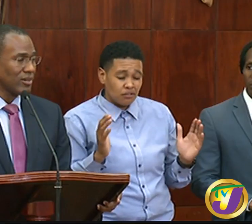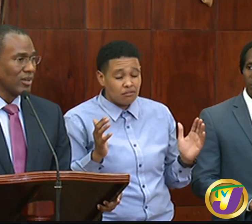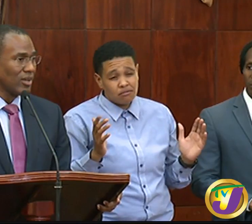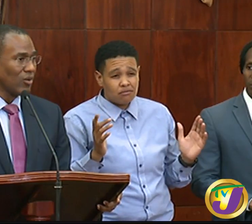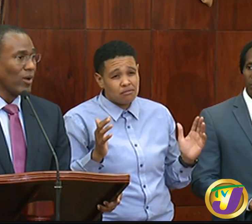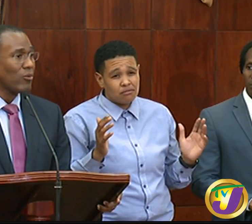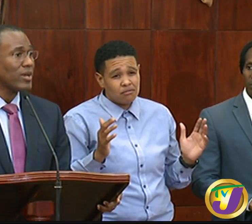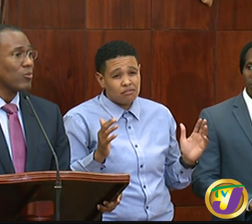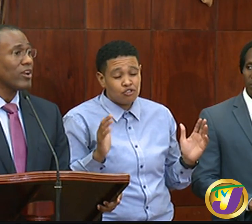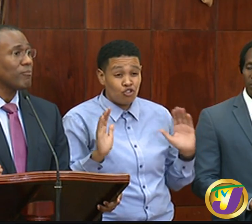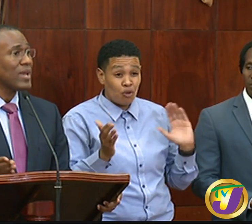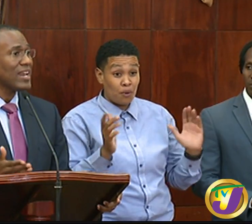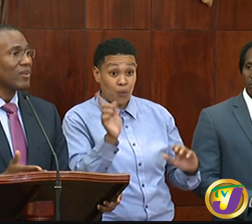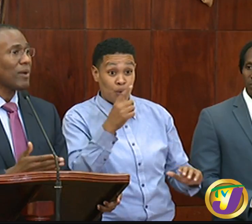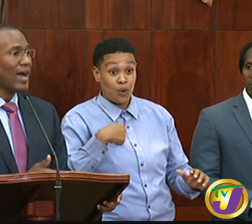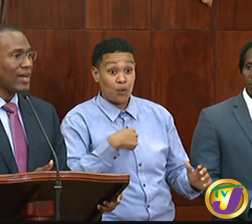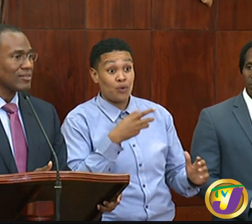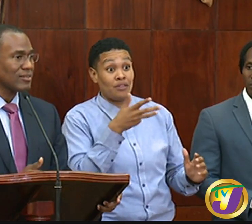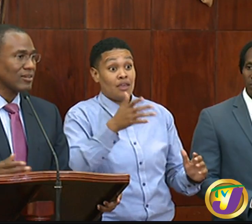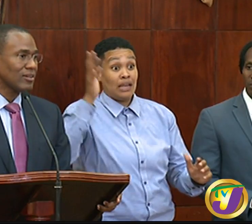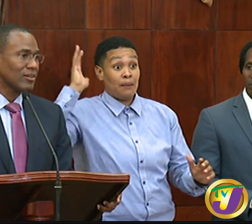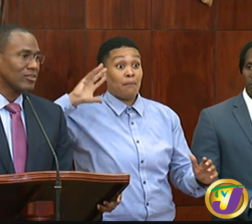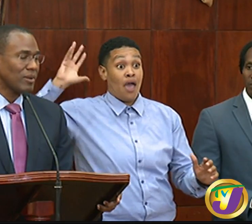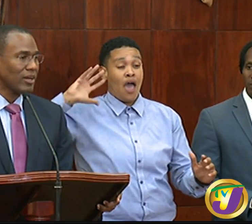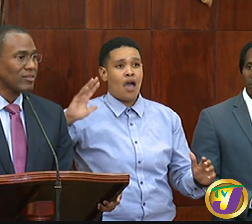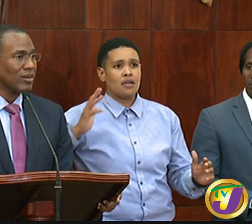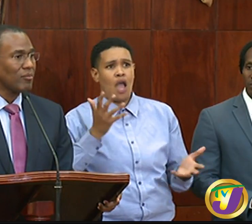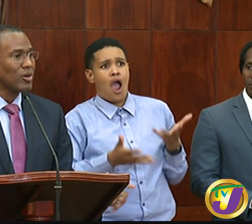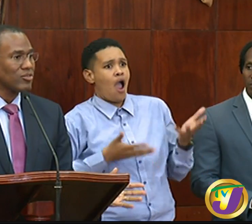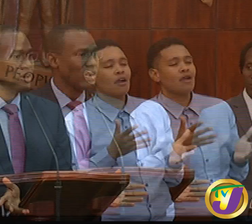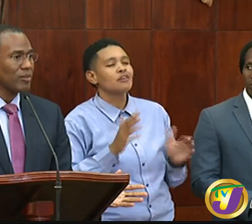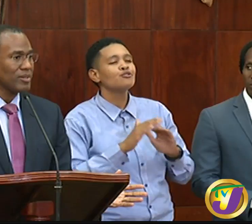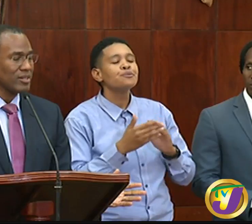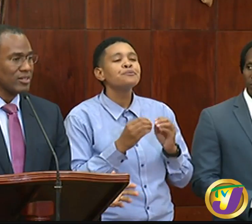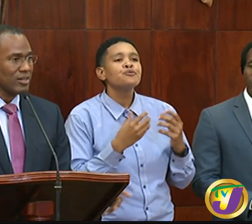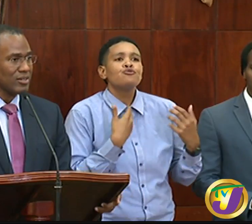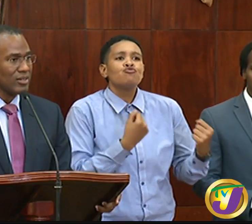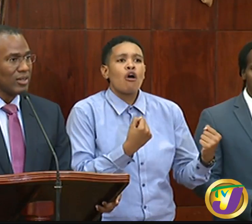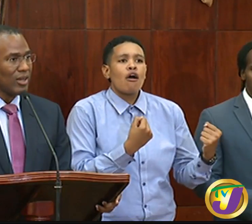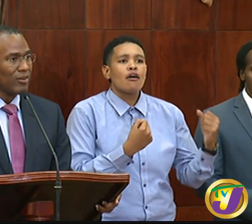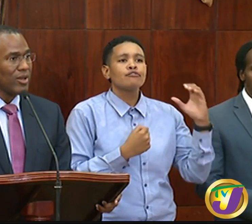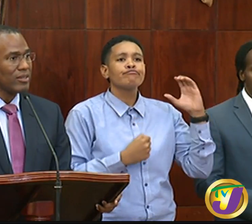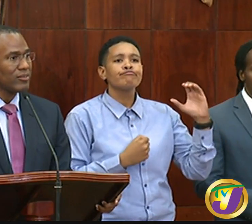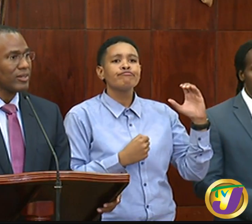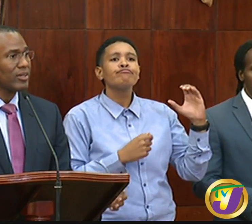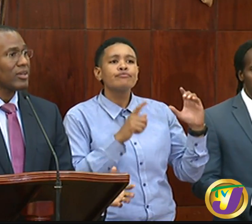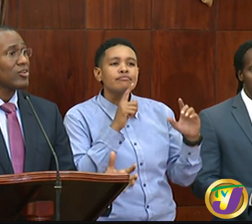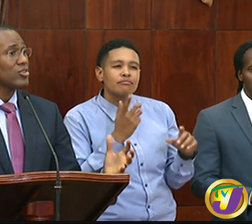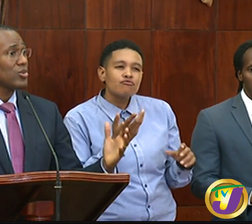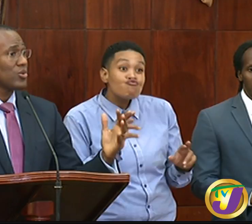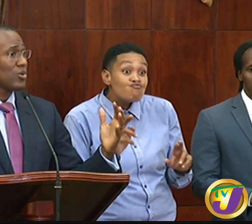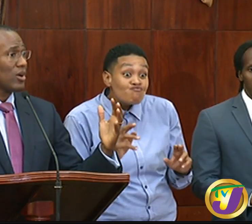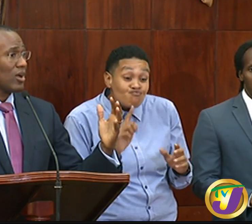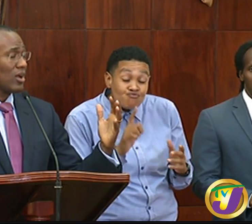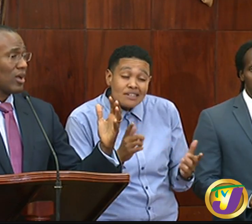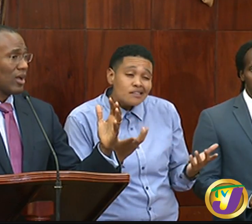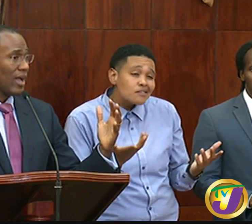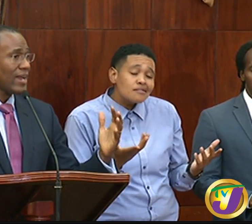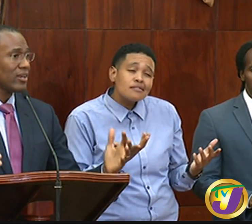to where we would have been in the past, Jamaica is in a much stronger position relatively